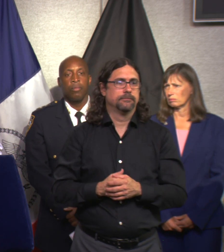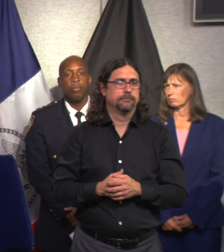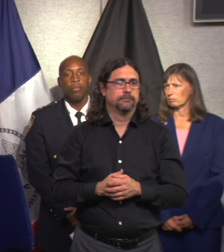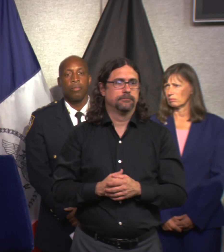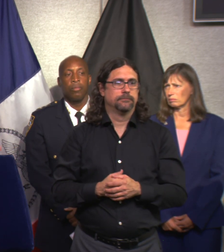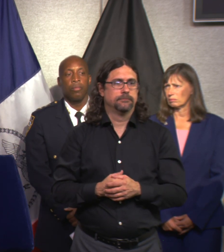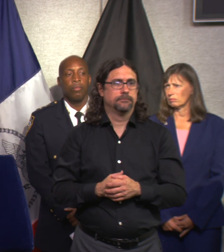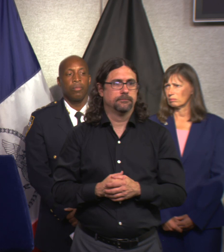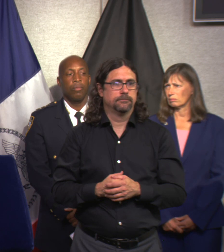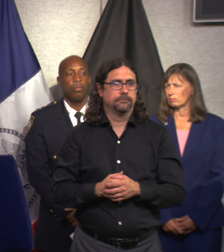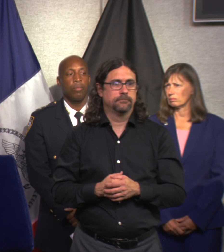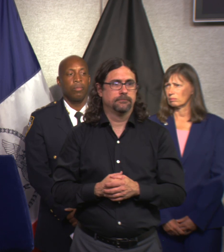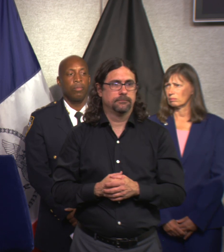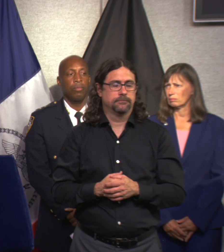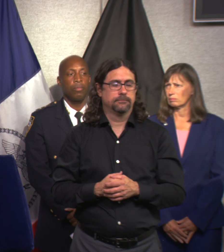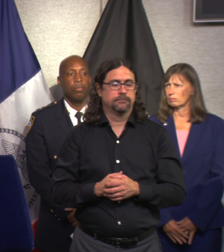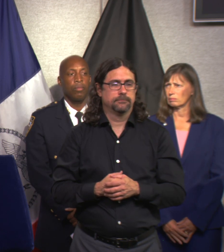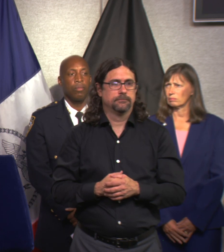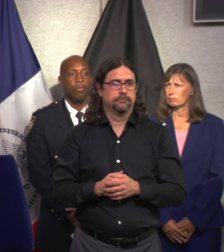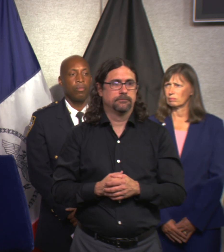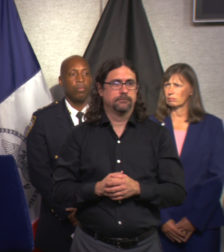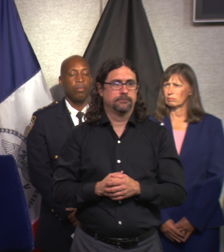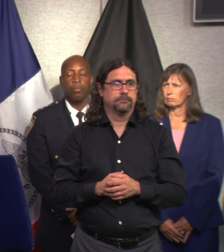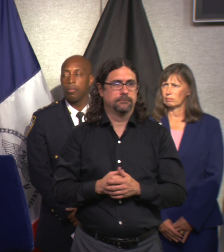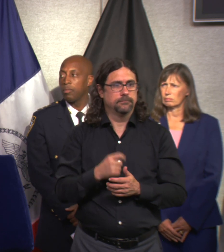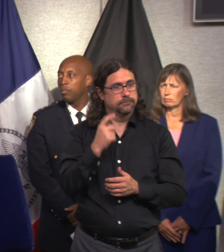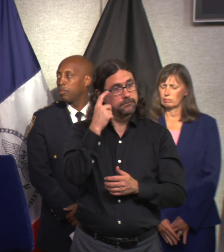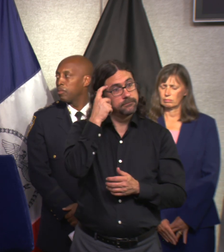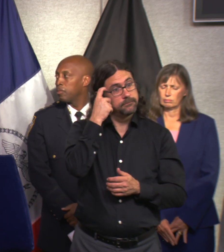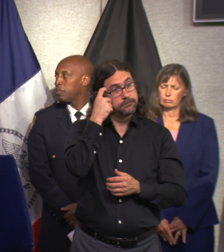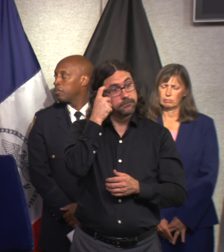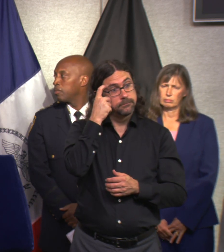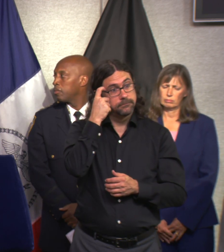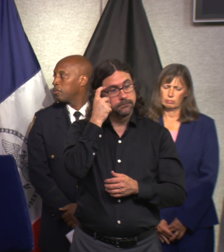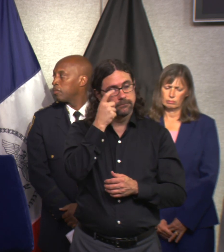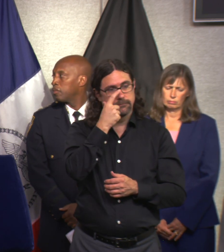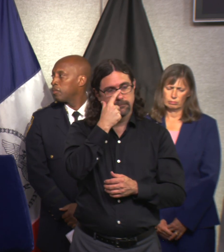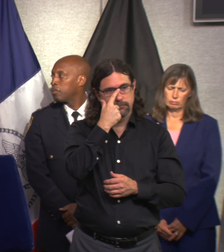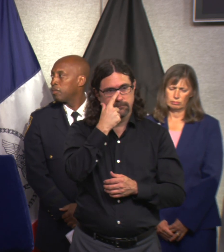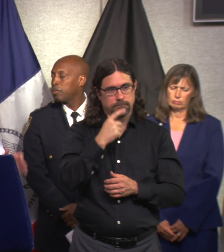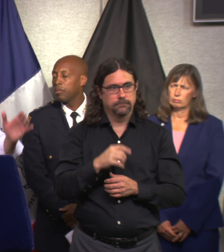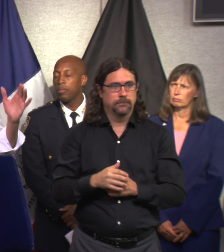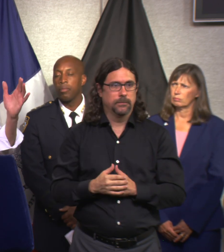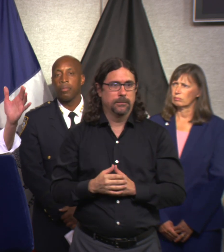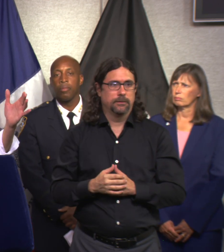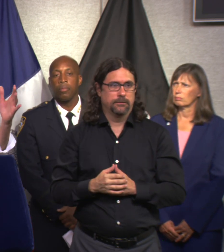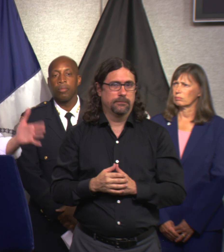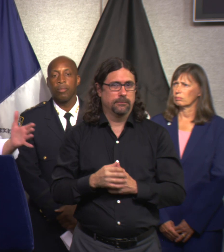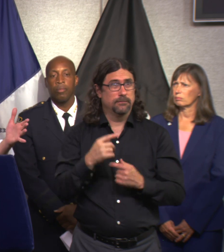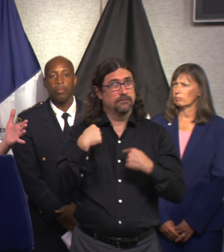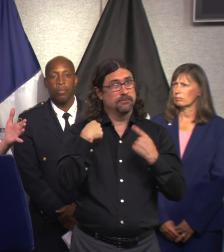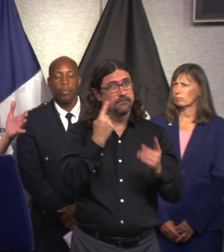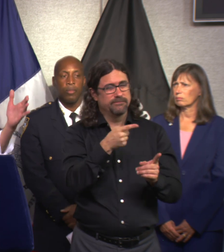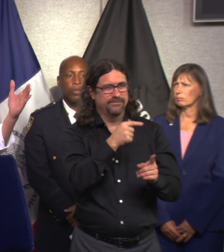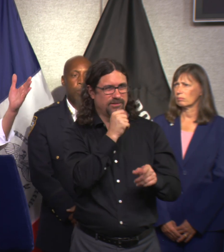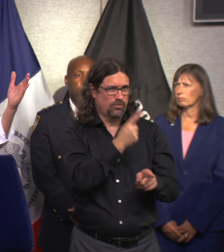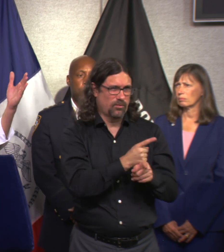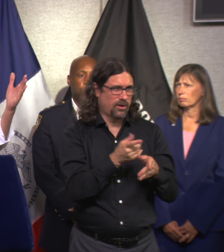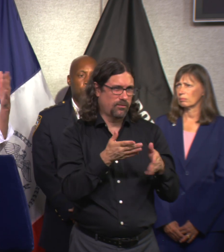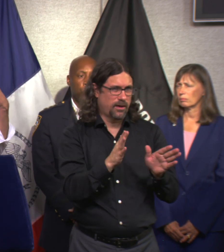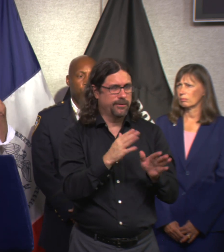we were told not to proceed with the departmental trial, and there's a reason under normal